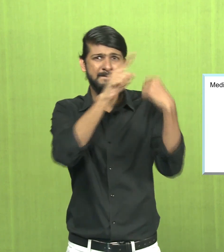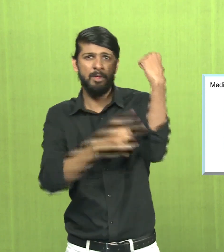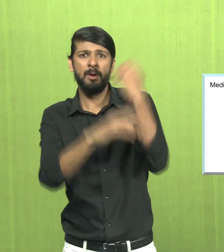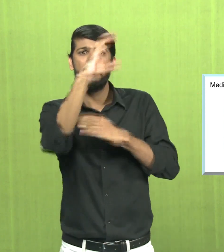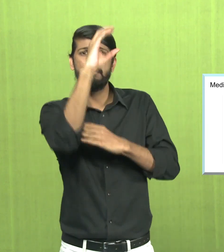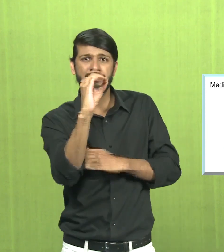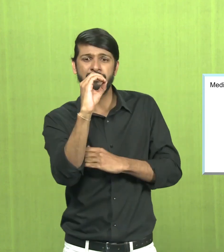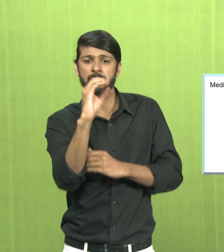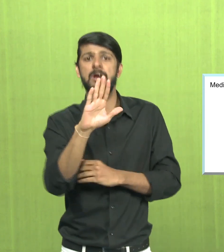right up to